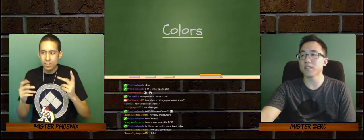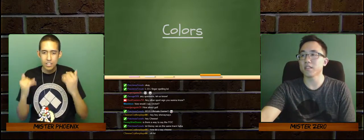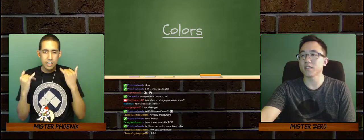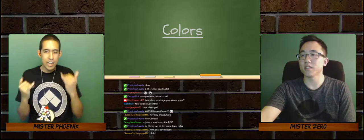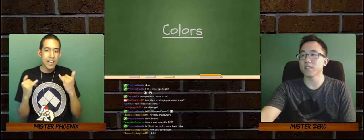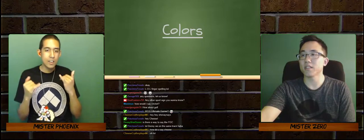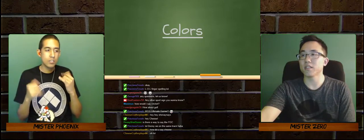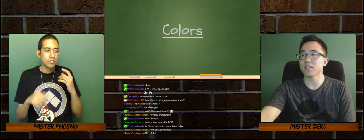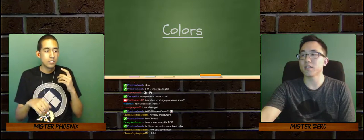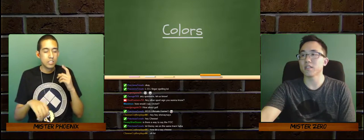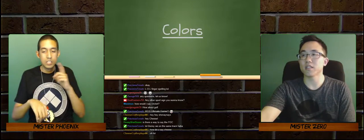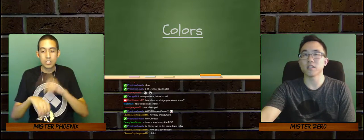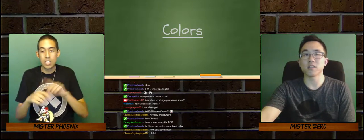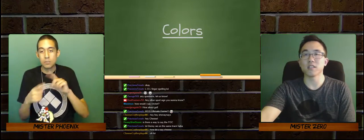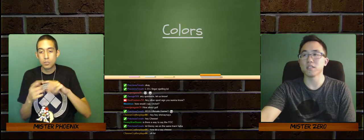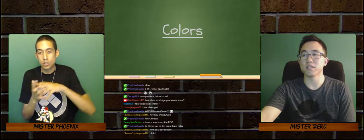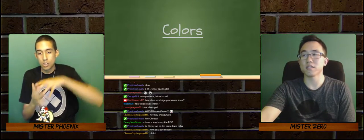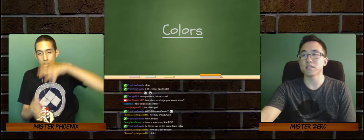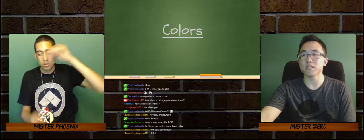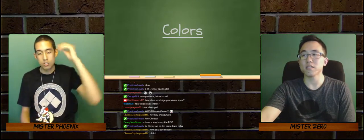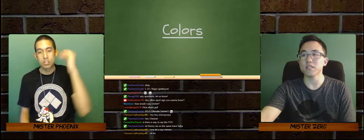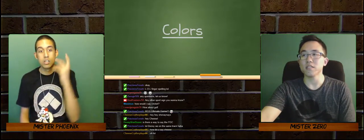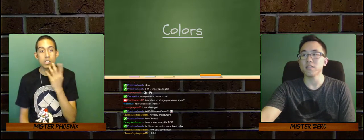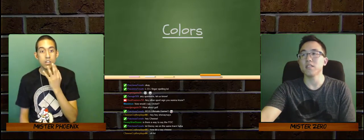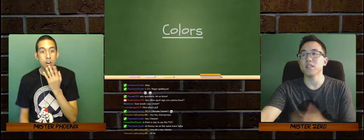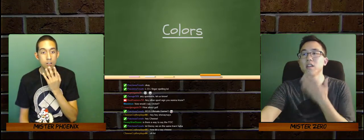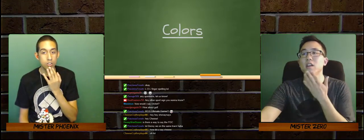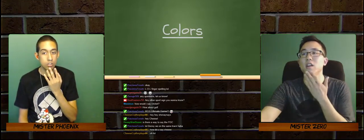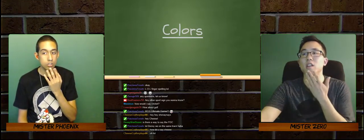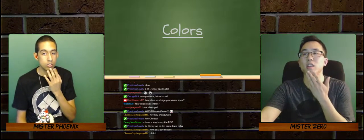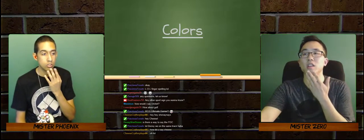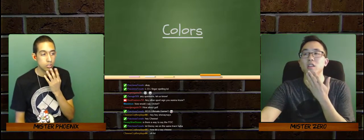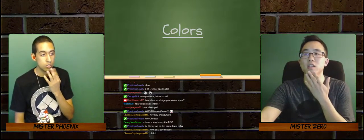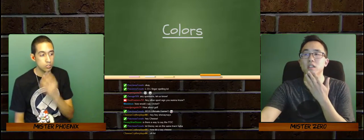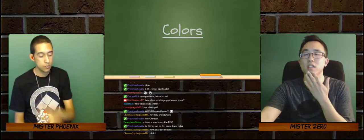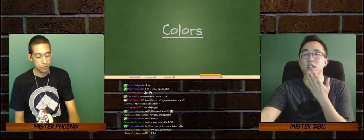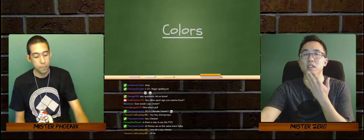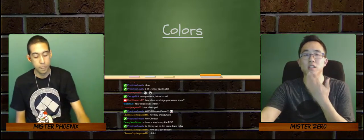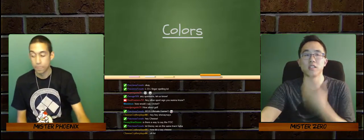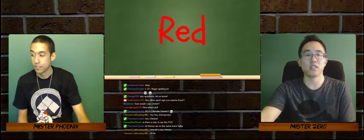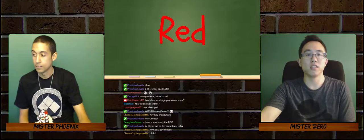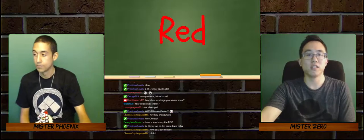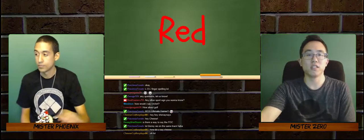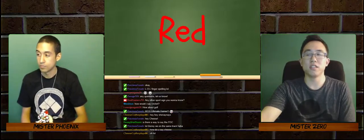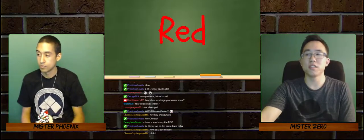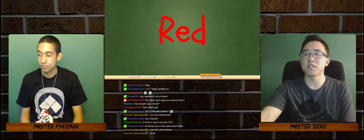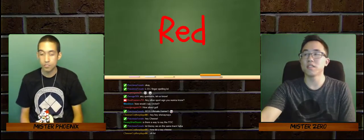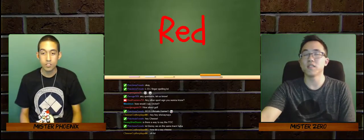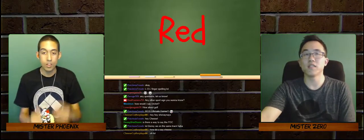Okay, now time to learn color.